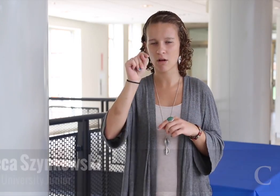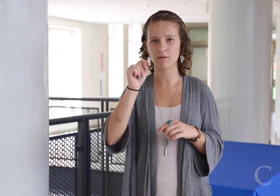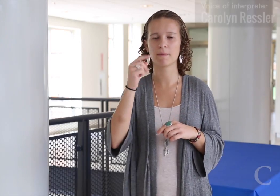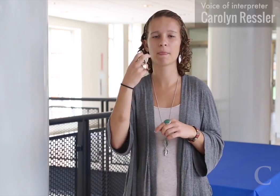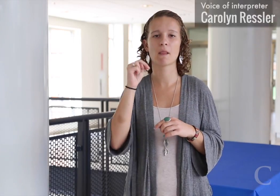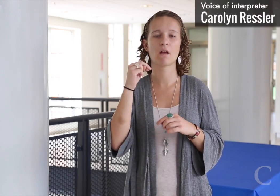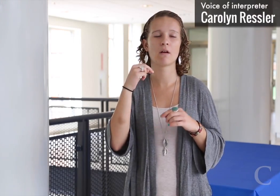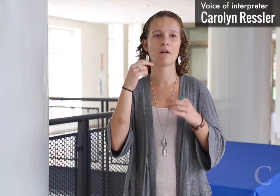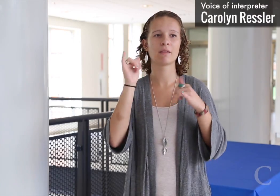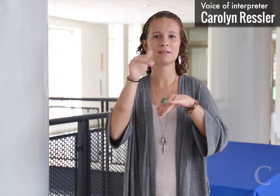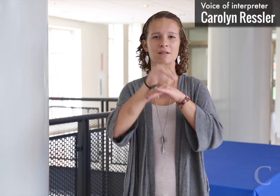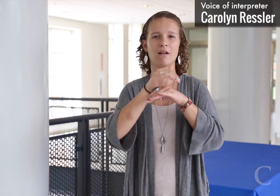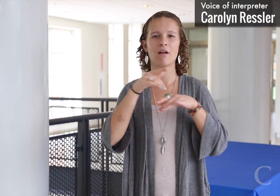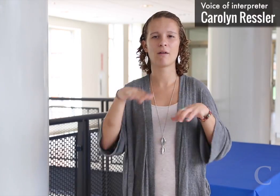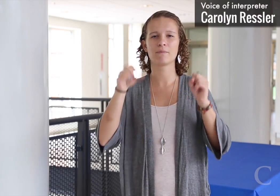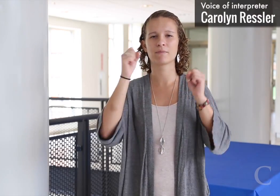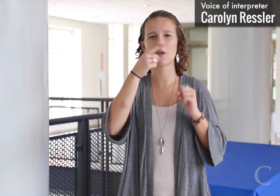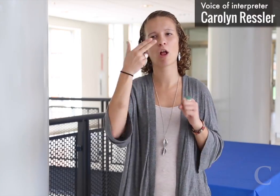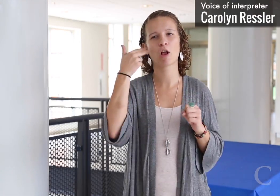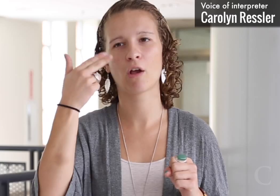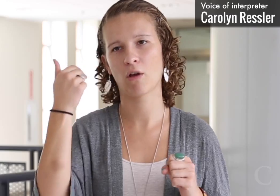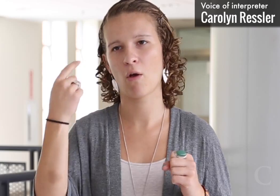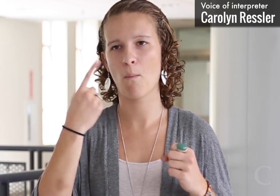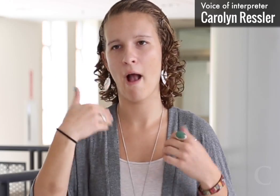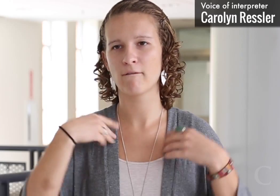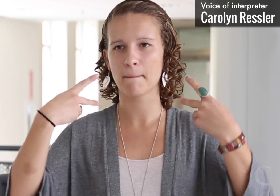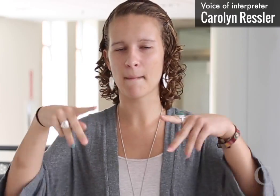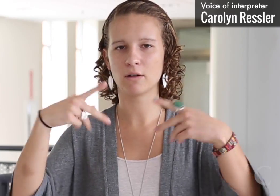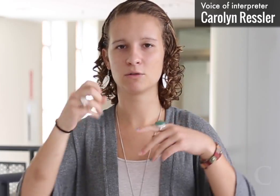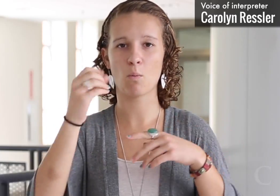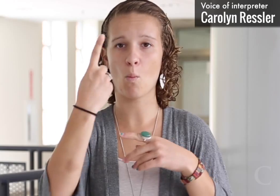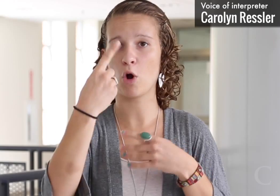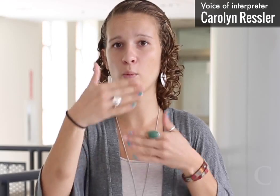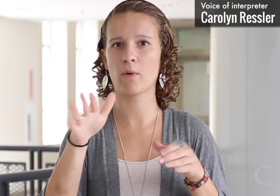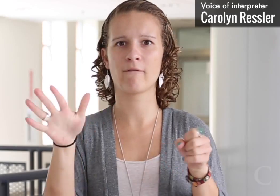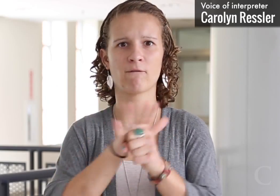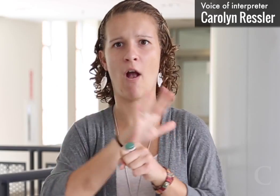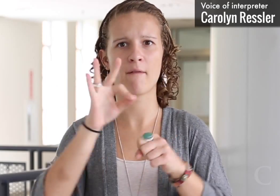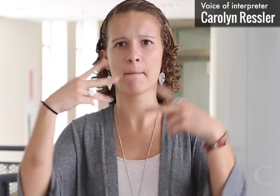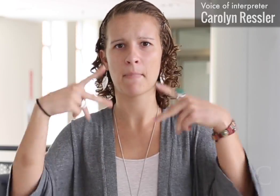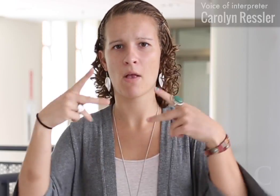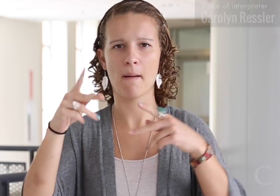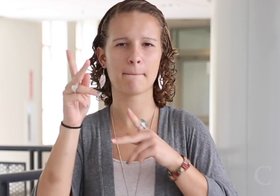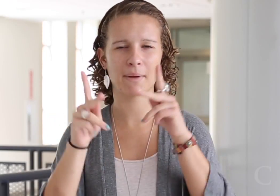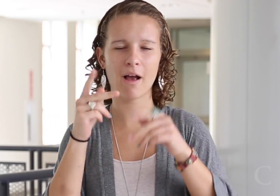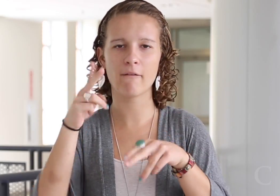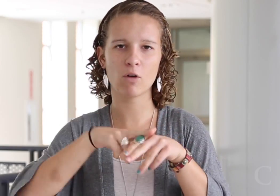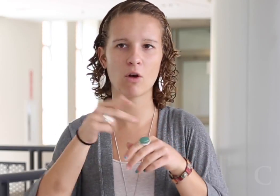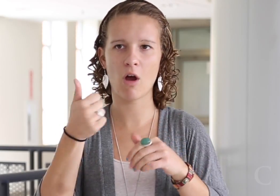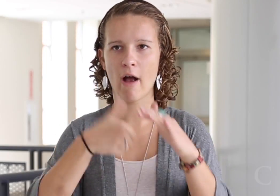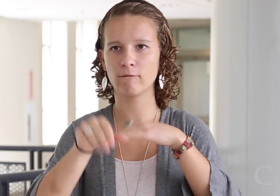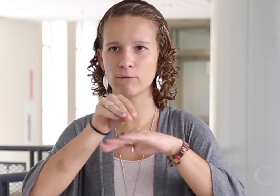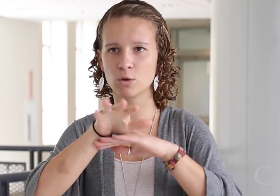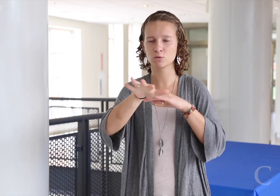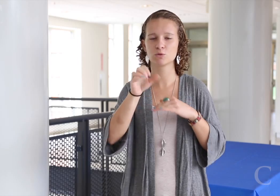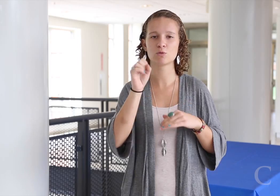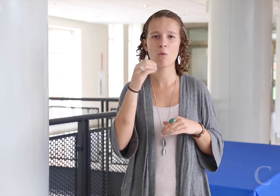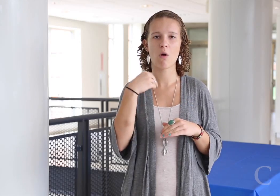was really reflecting on how much I had learned during the training and over in Claire Hall one of the dormitories there was a party there's always lots of parties that going on